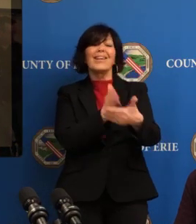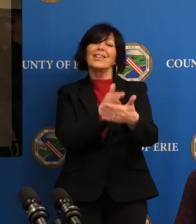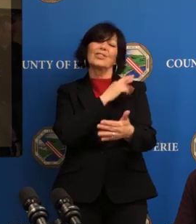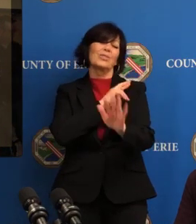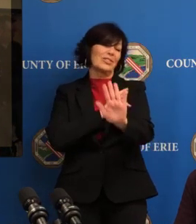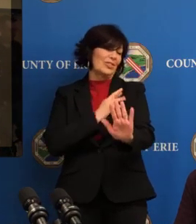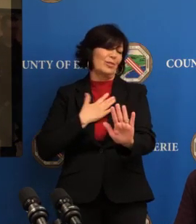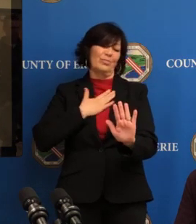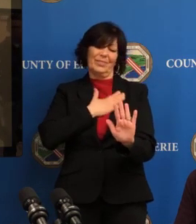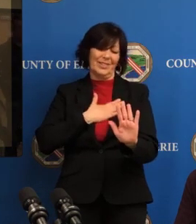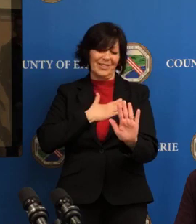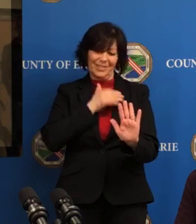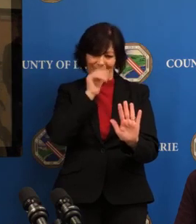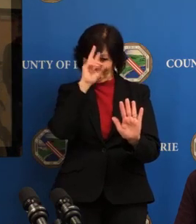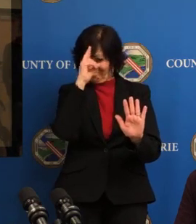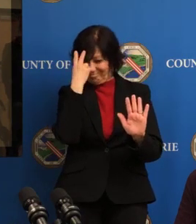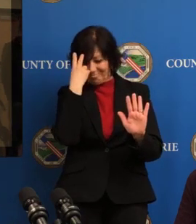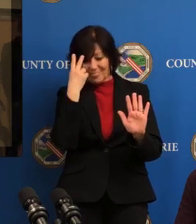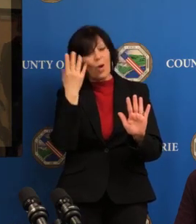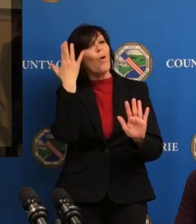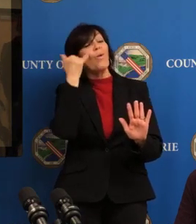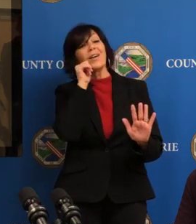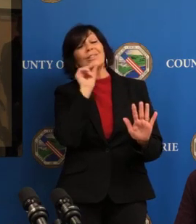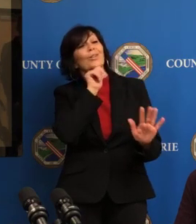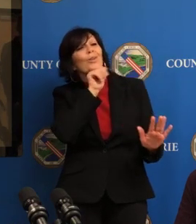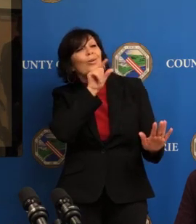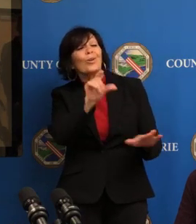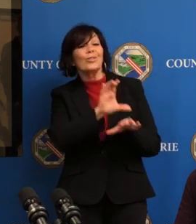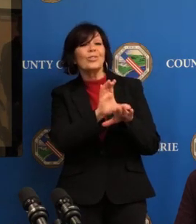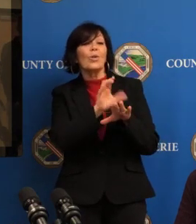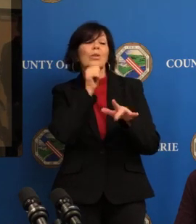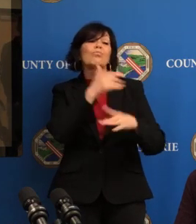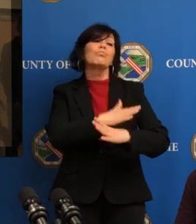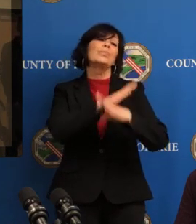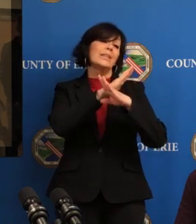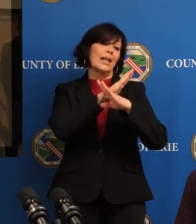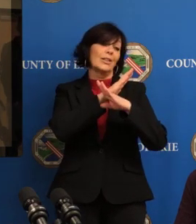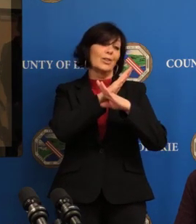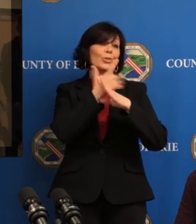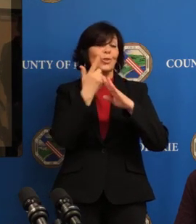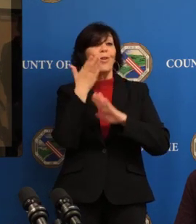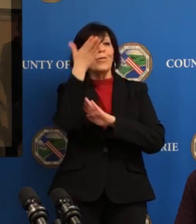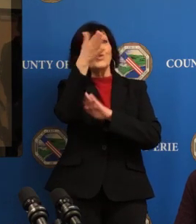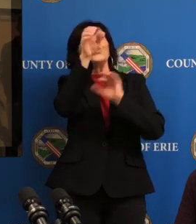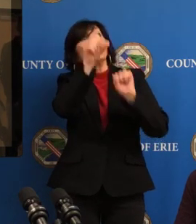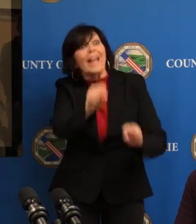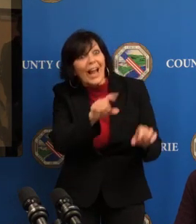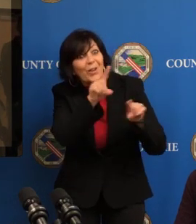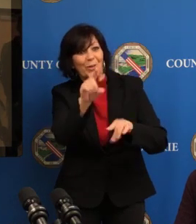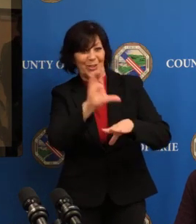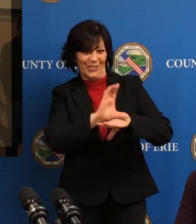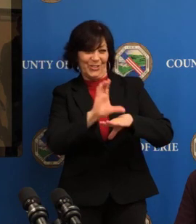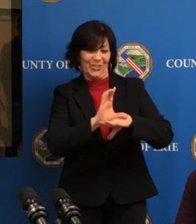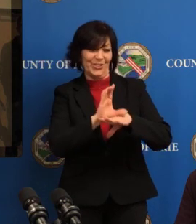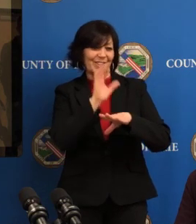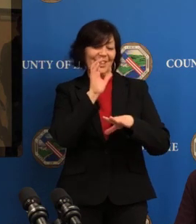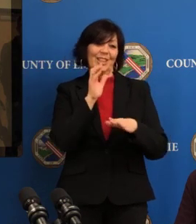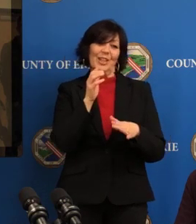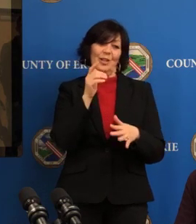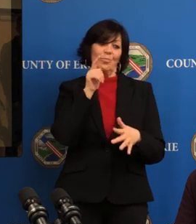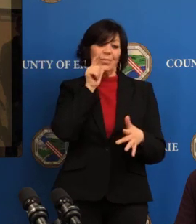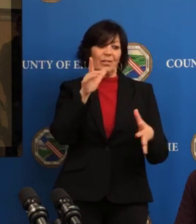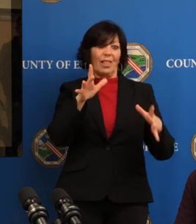religion. It's just because we want to protect people so you have an opportunity to go to a religious service in the future, not because you